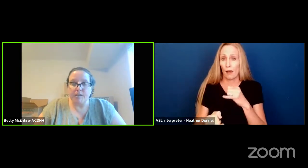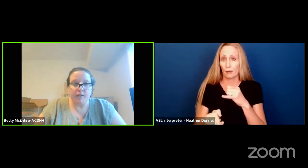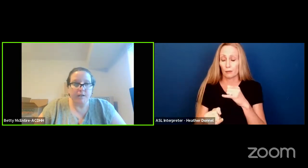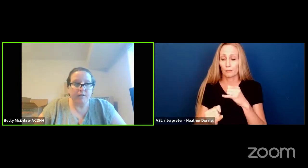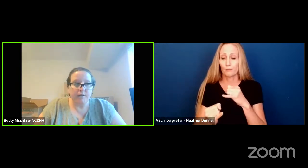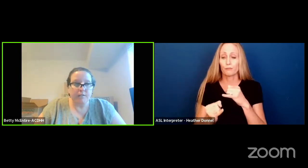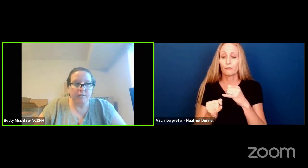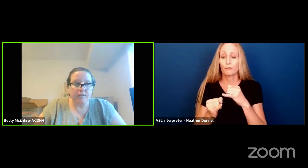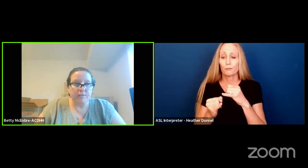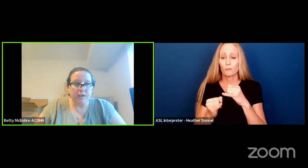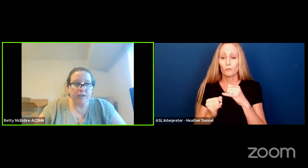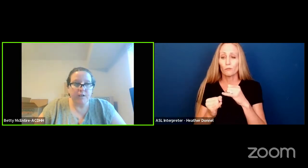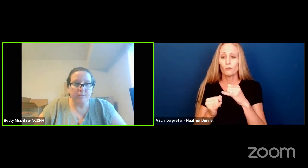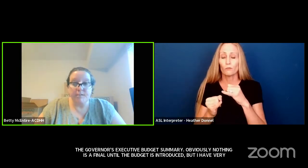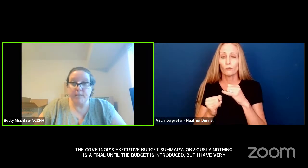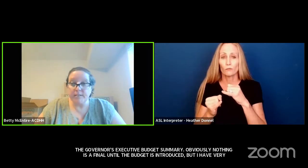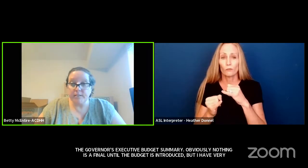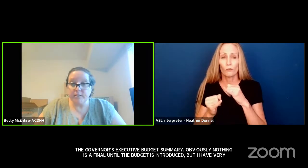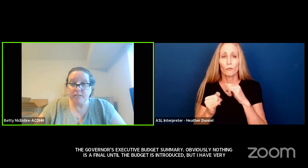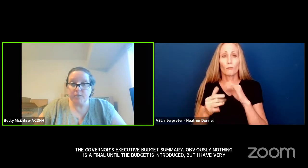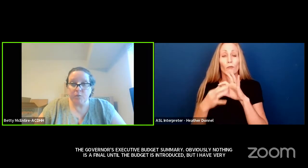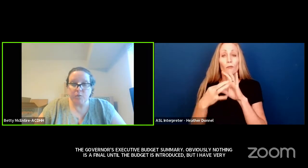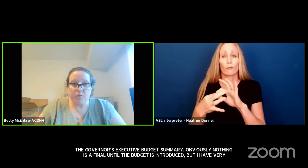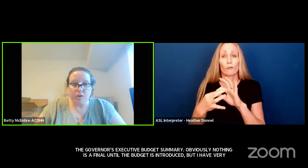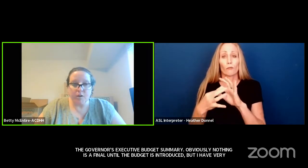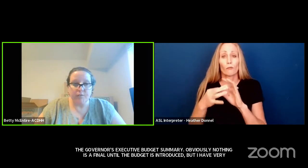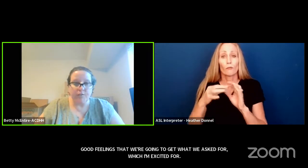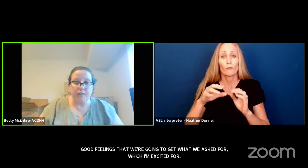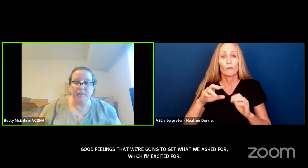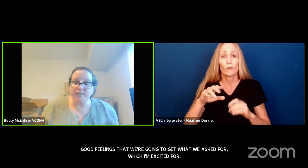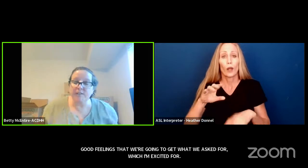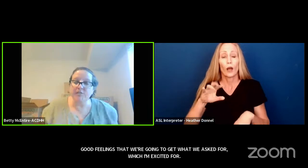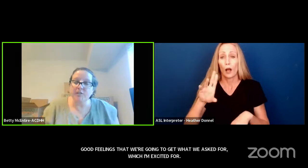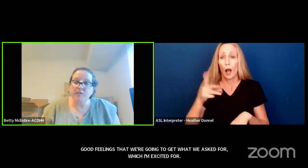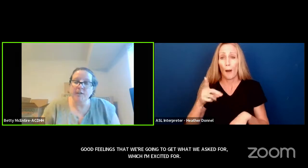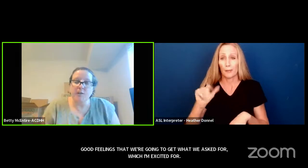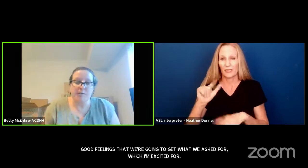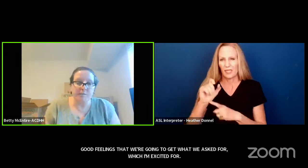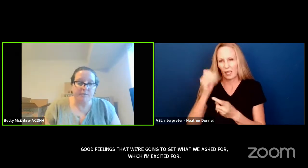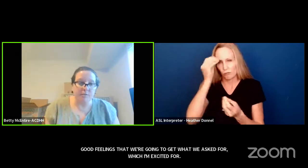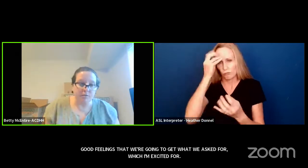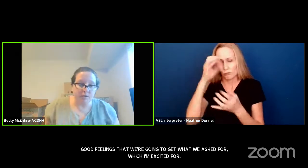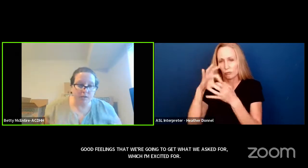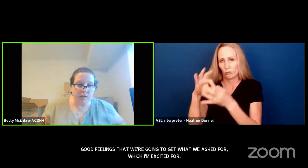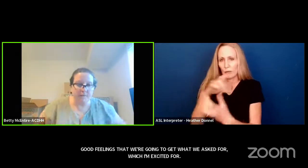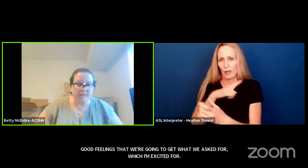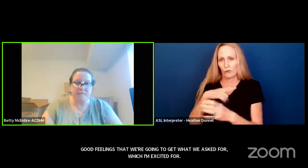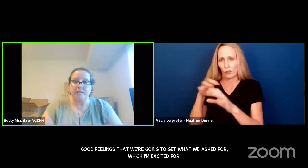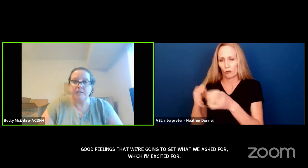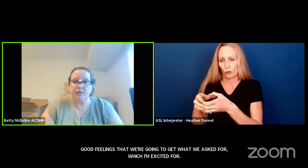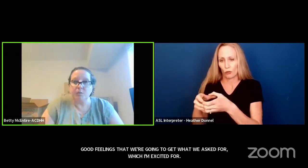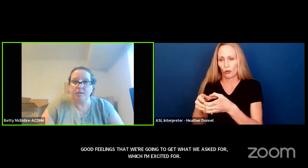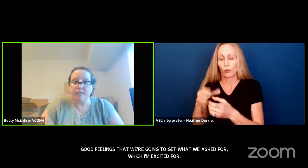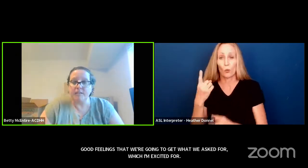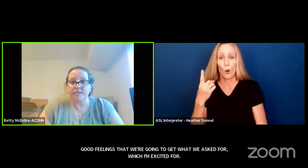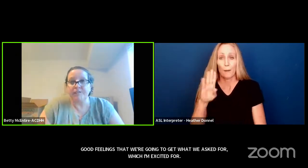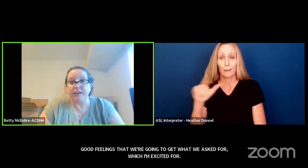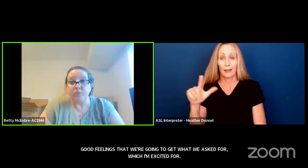on the update for the legislature, there was a bill,